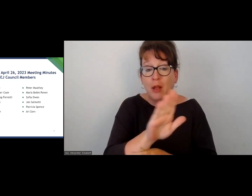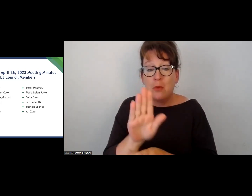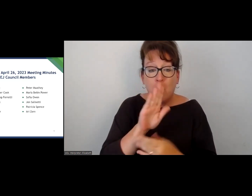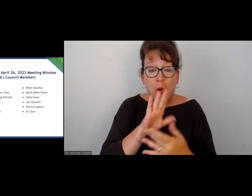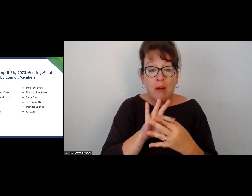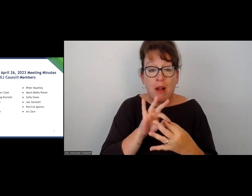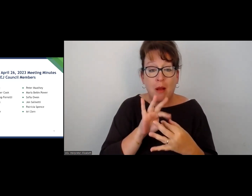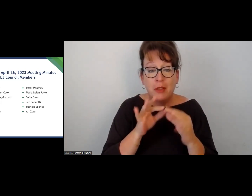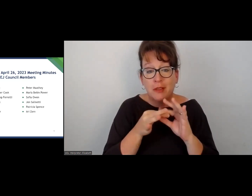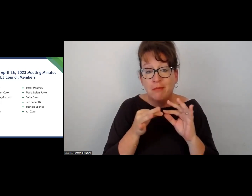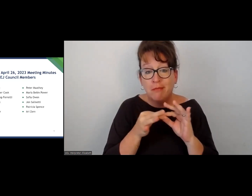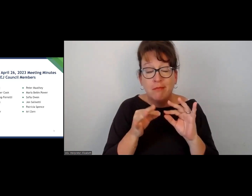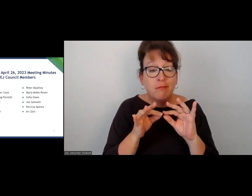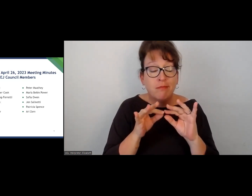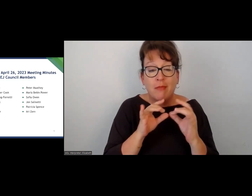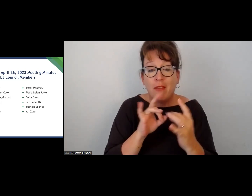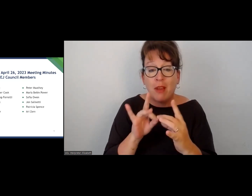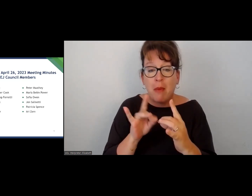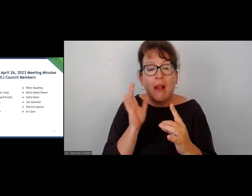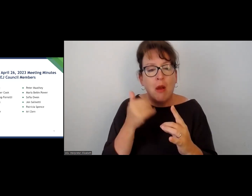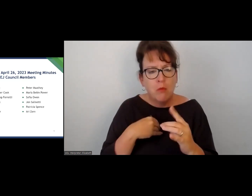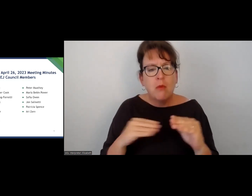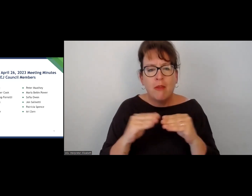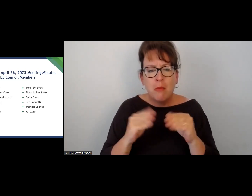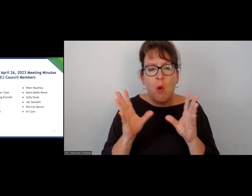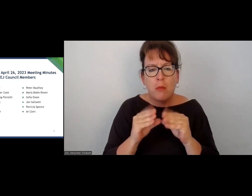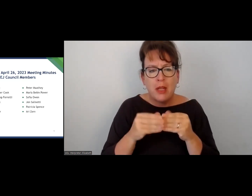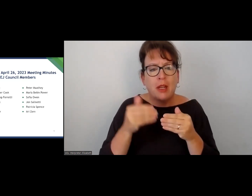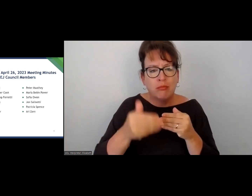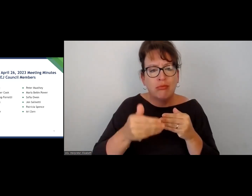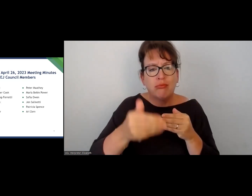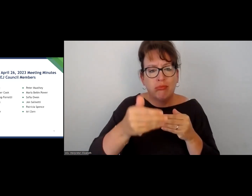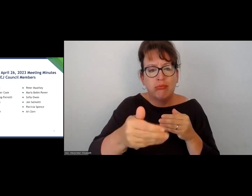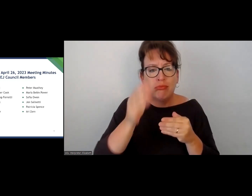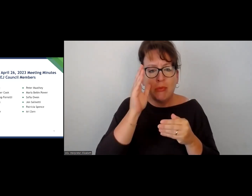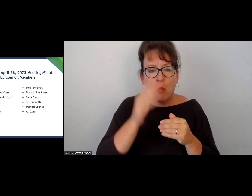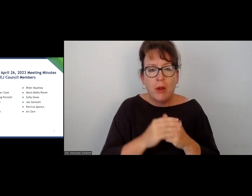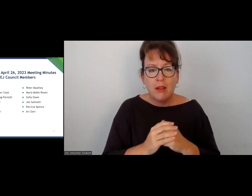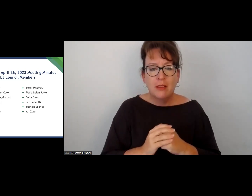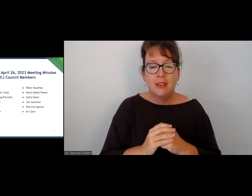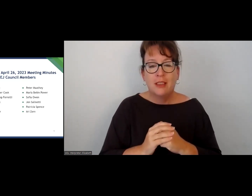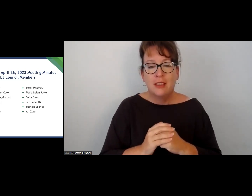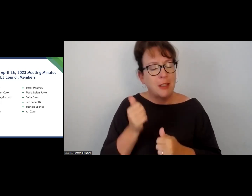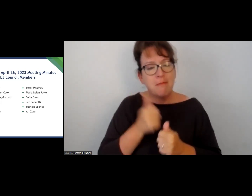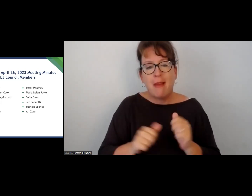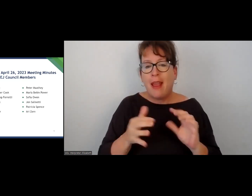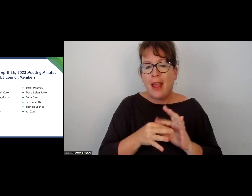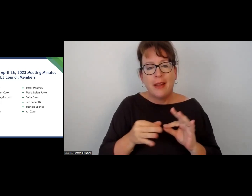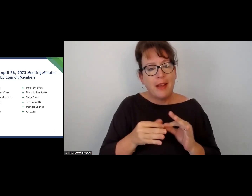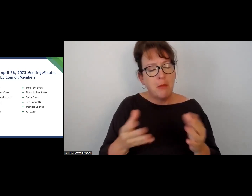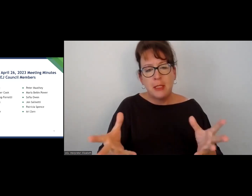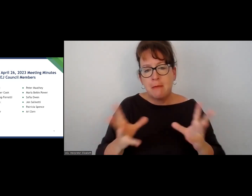be other meetings and other times and opportunities to provide comments. So we welcome any comments and